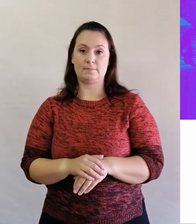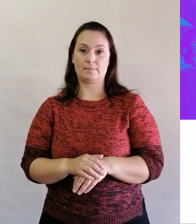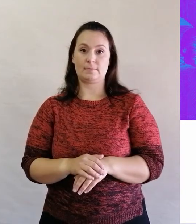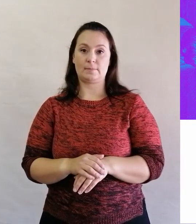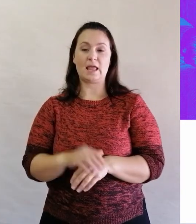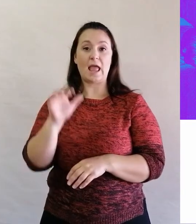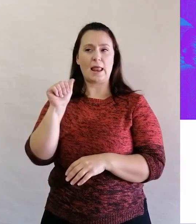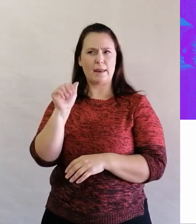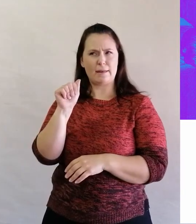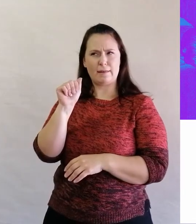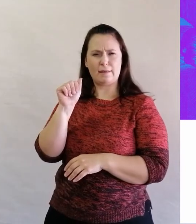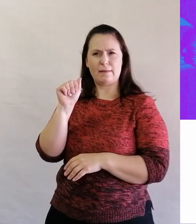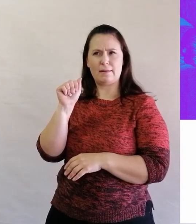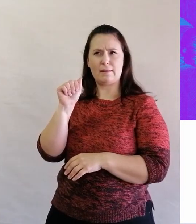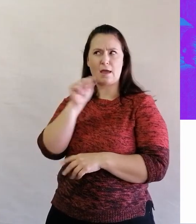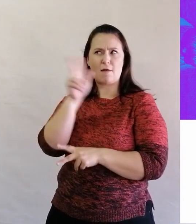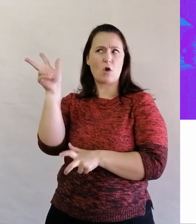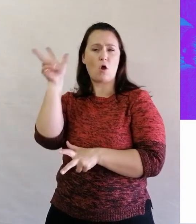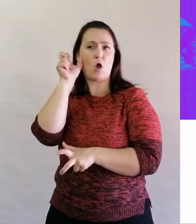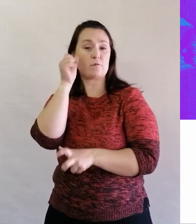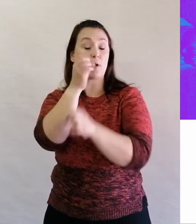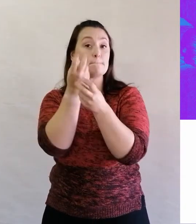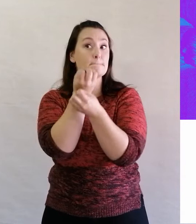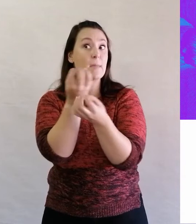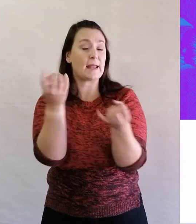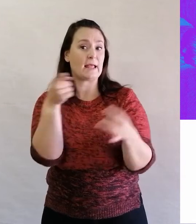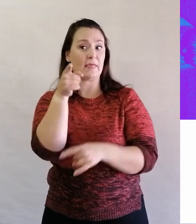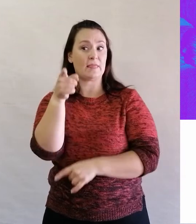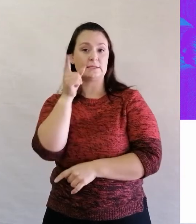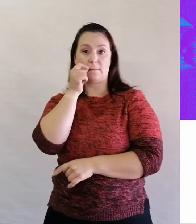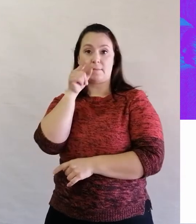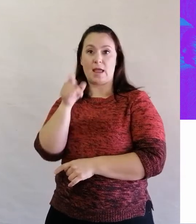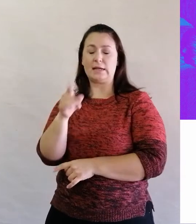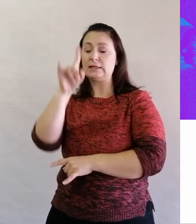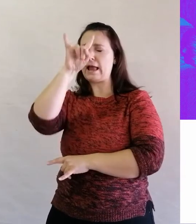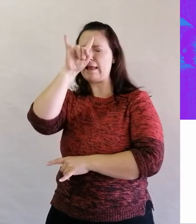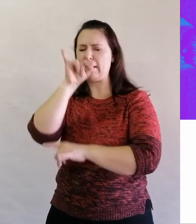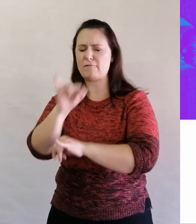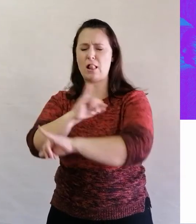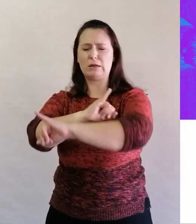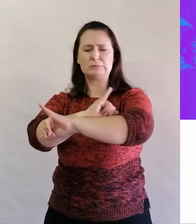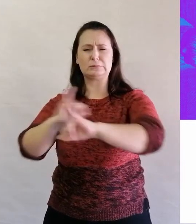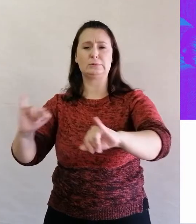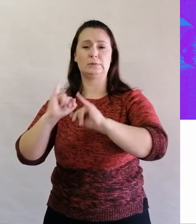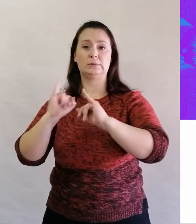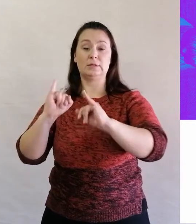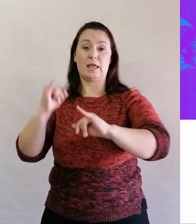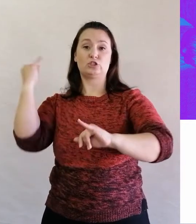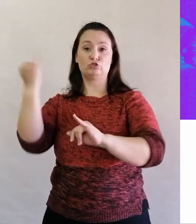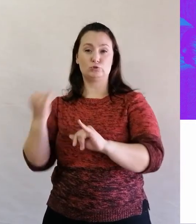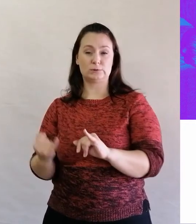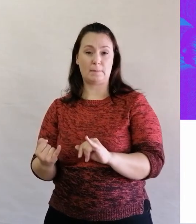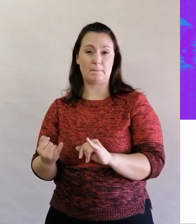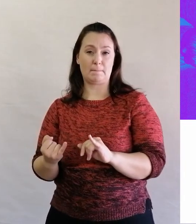Ananias answered, "Lord, I have heard from many about this man, how much evil he has done to your saints at Jerusalem.